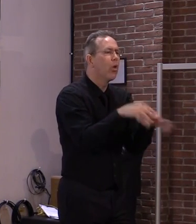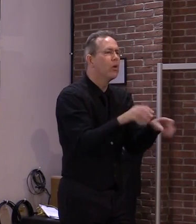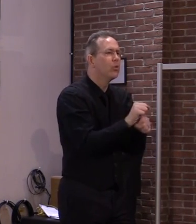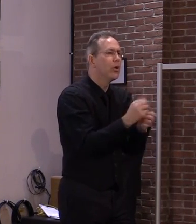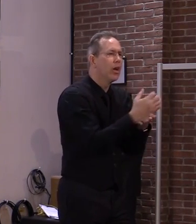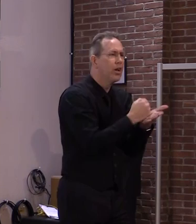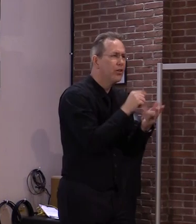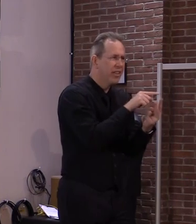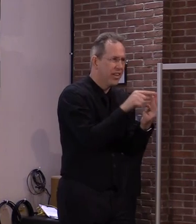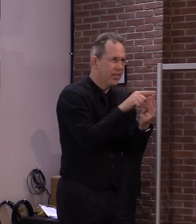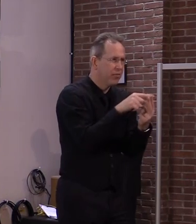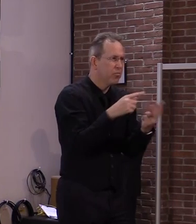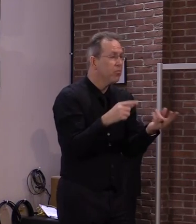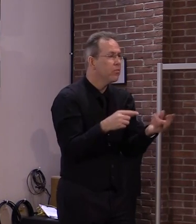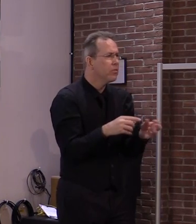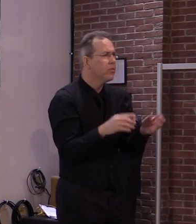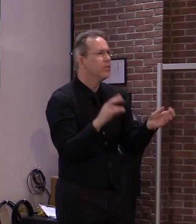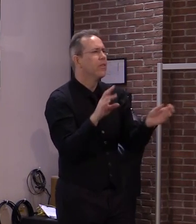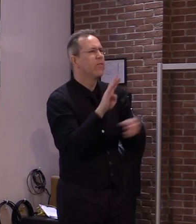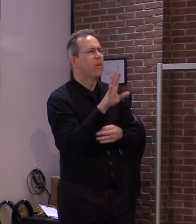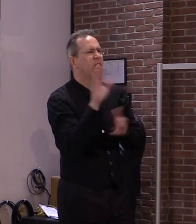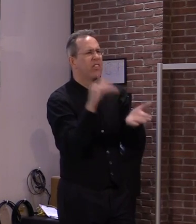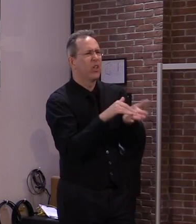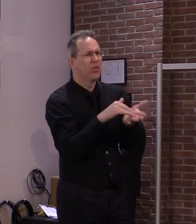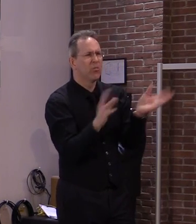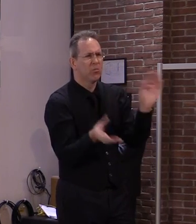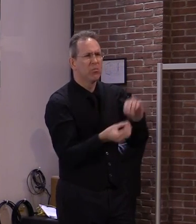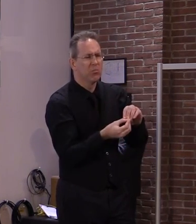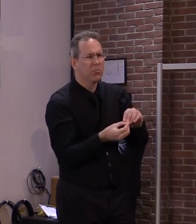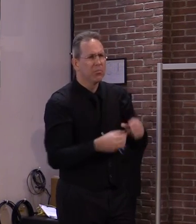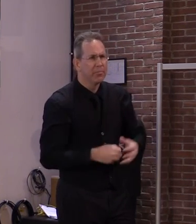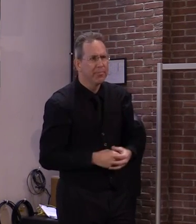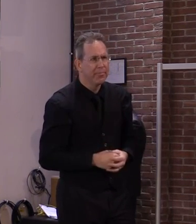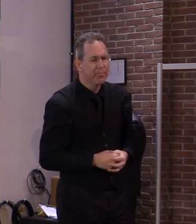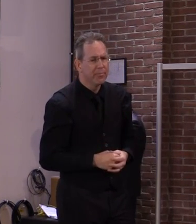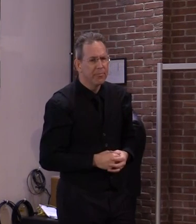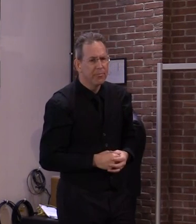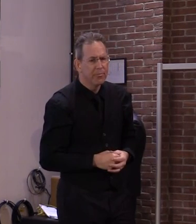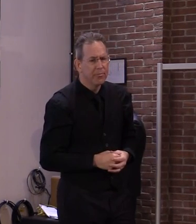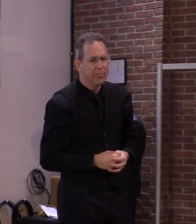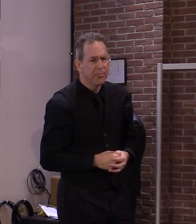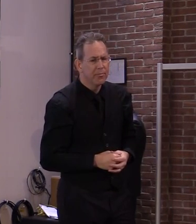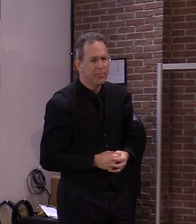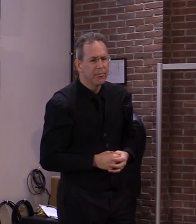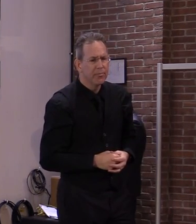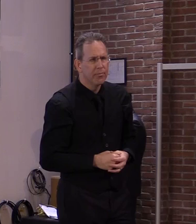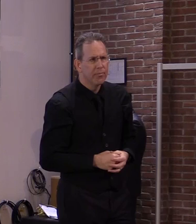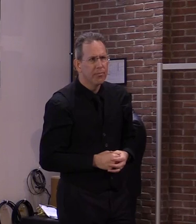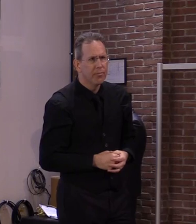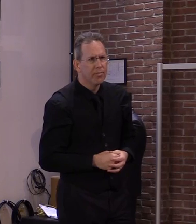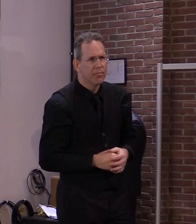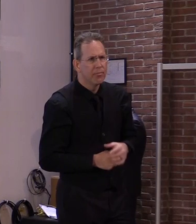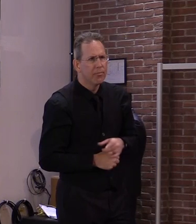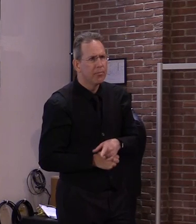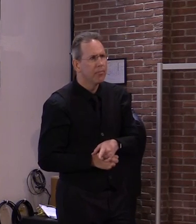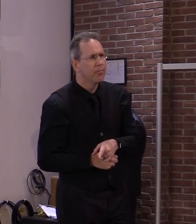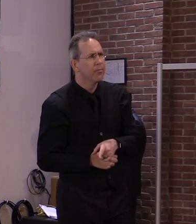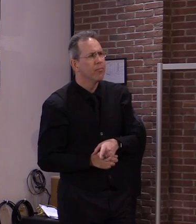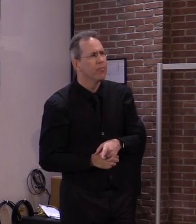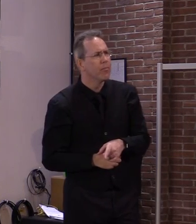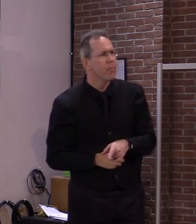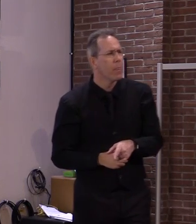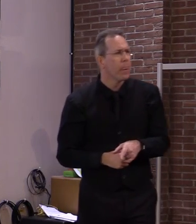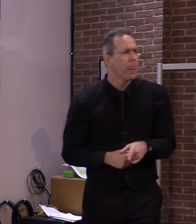another question there, and I just don't remember it, if you want to mention it again. I was wondering if you had heard any reports of anyone